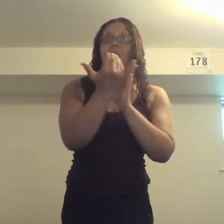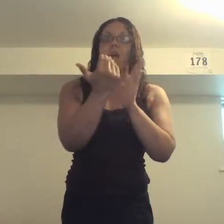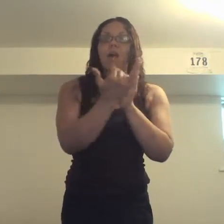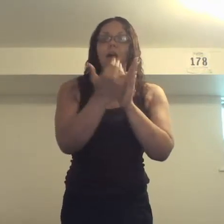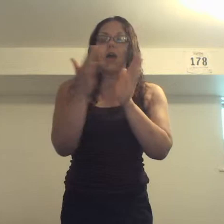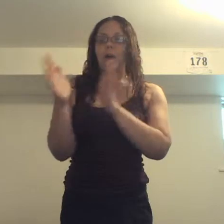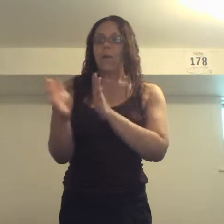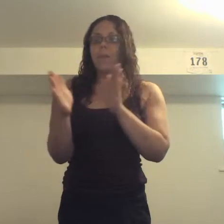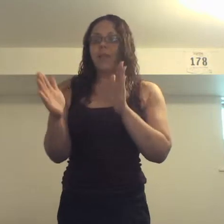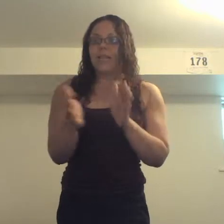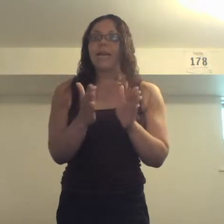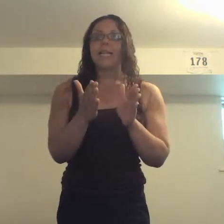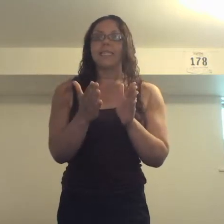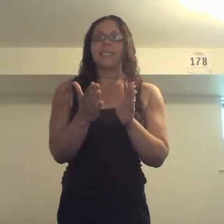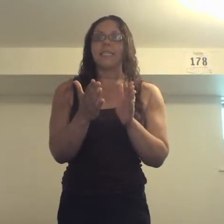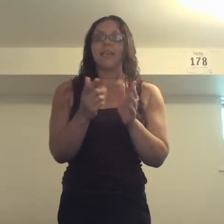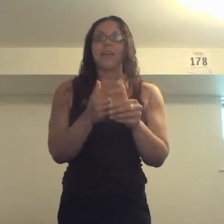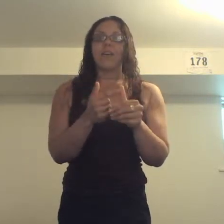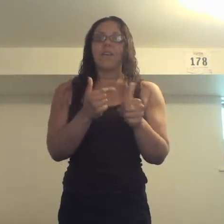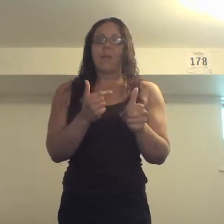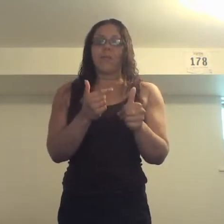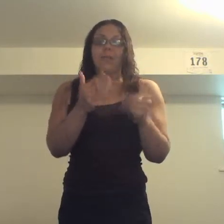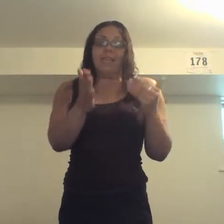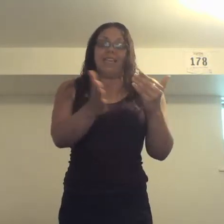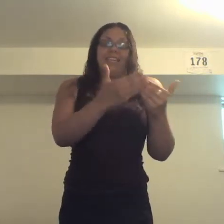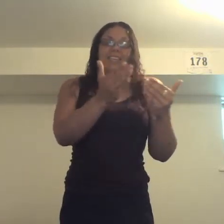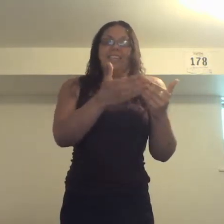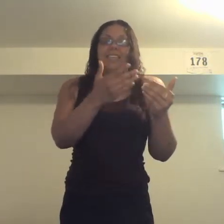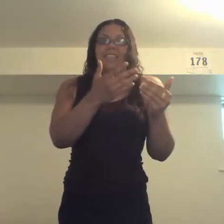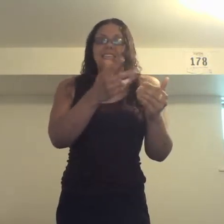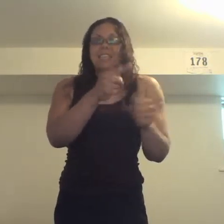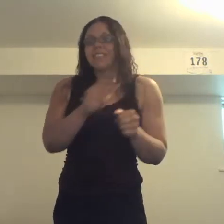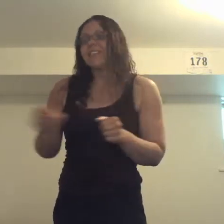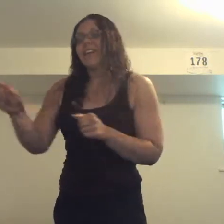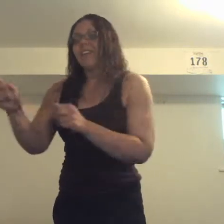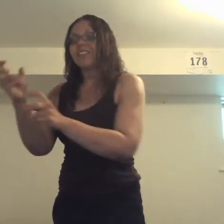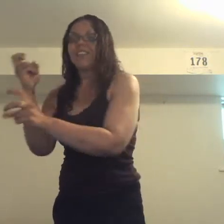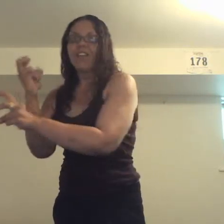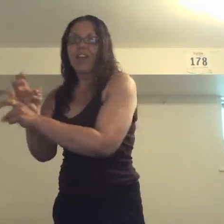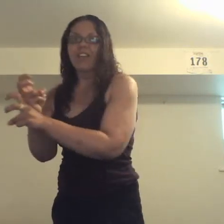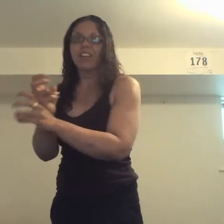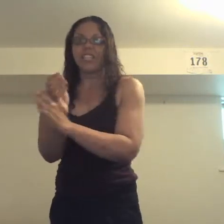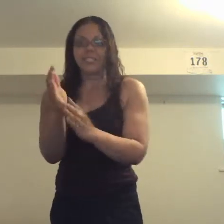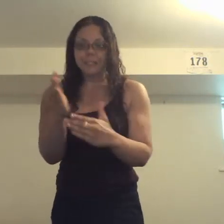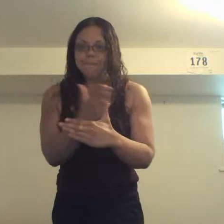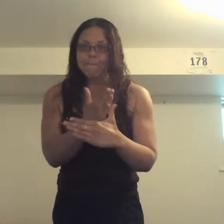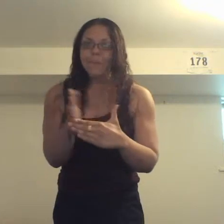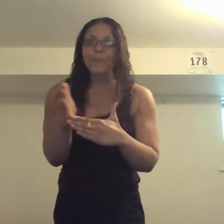just pleasure trips. And in those, they give just brief descriptions of how long the portages are,